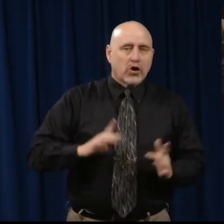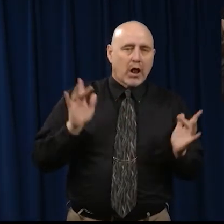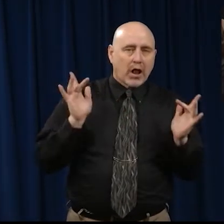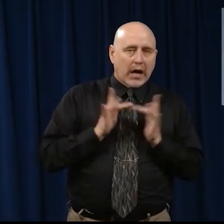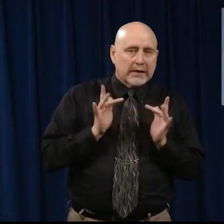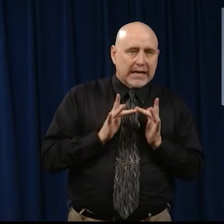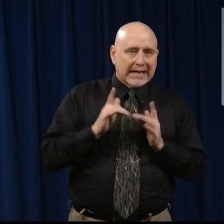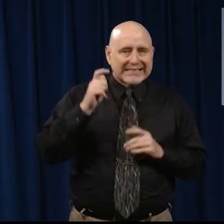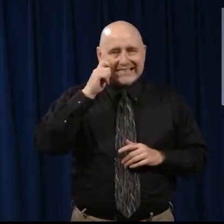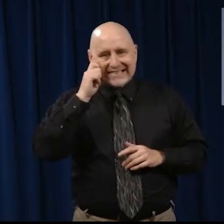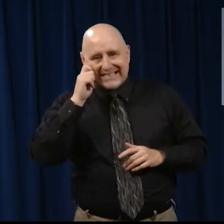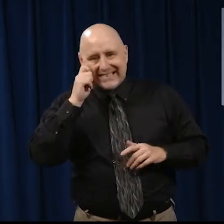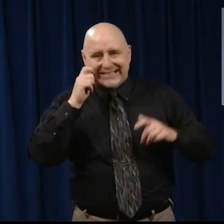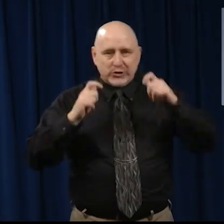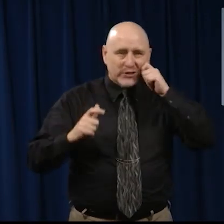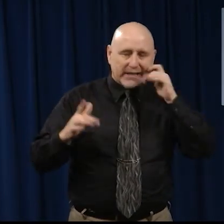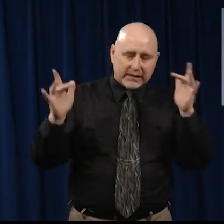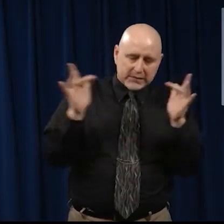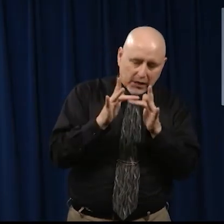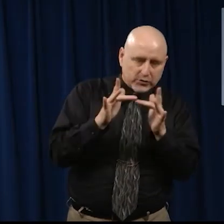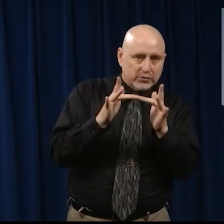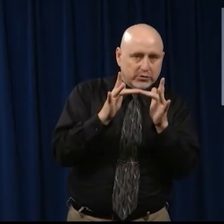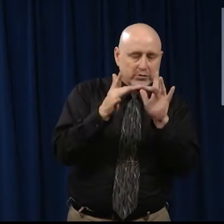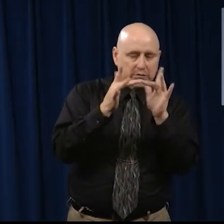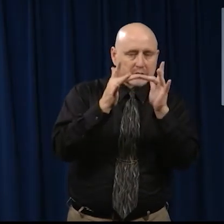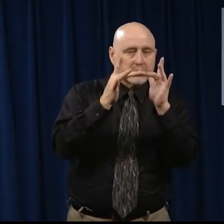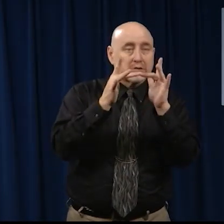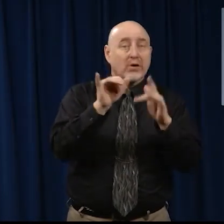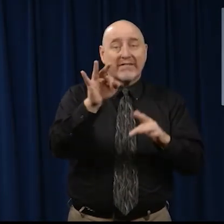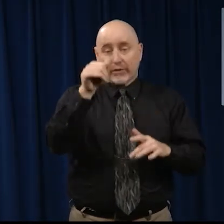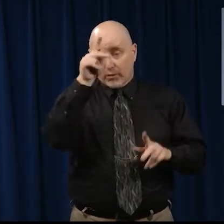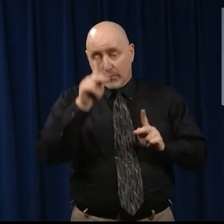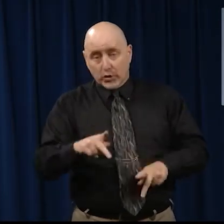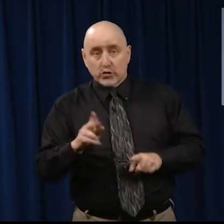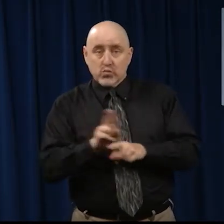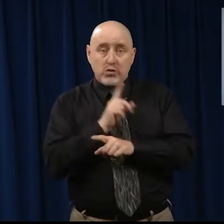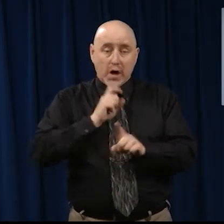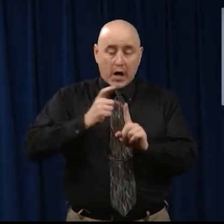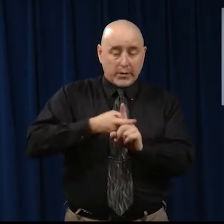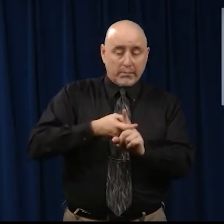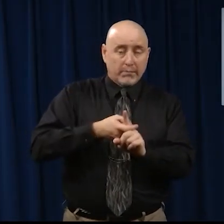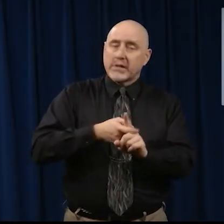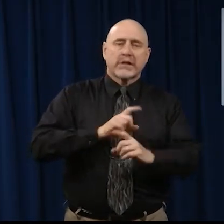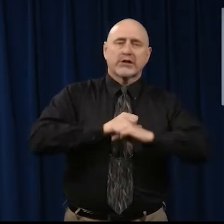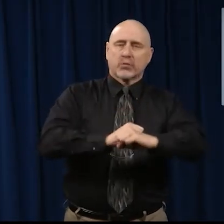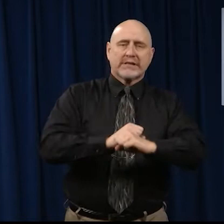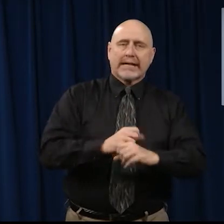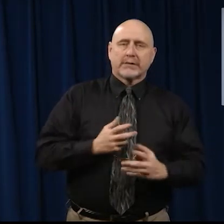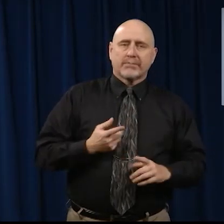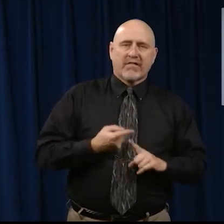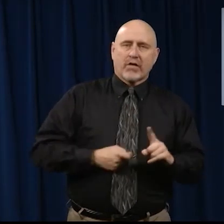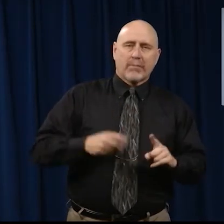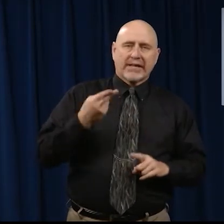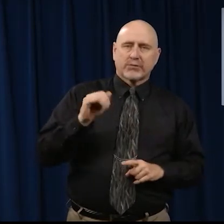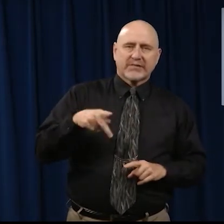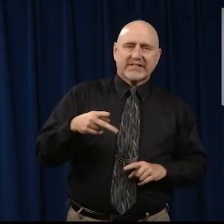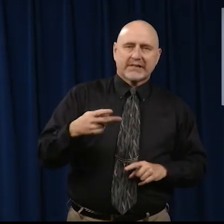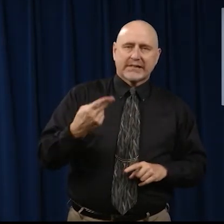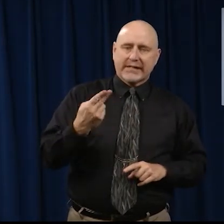physical contact, skin to skin contact. So that if a person is wearing a condom, that doesn't protect a person from getting